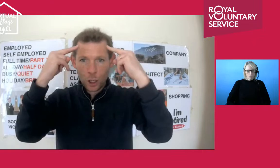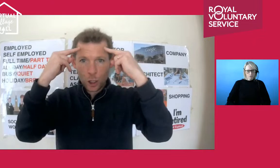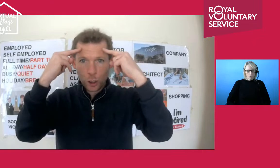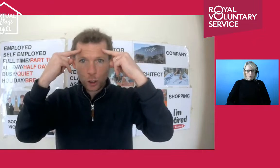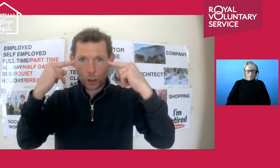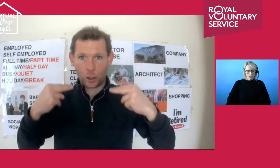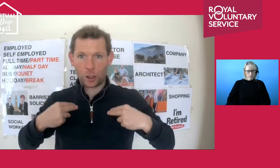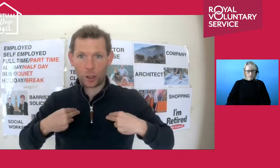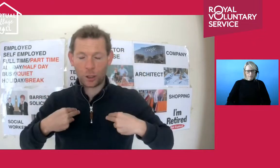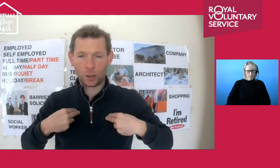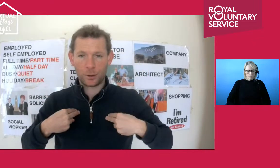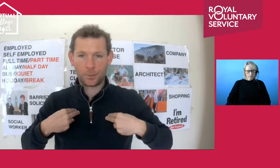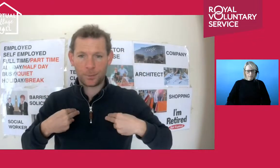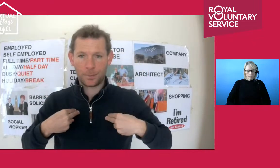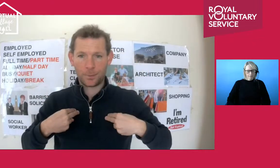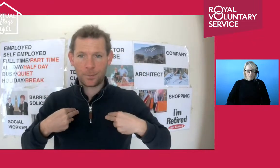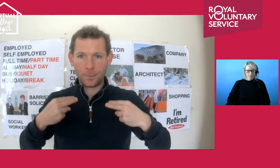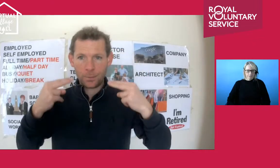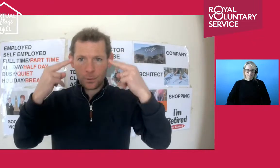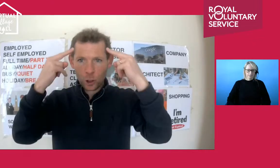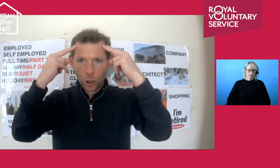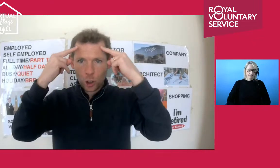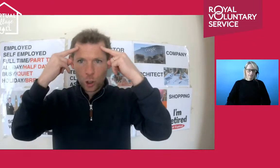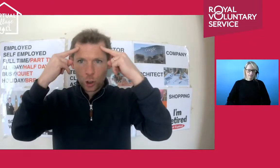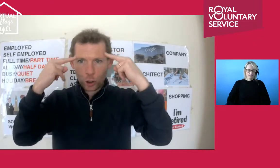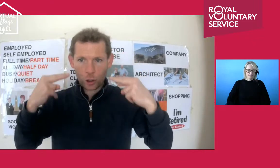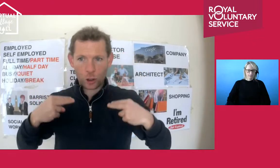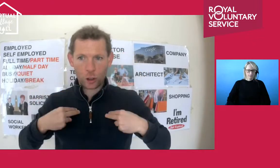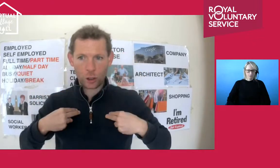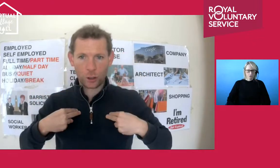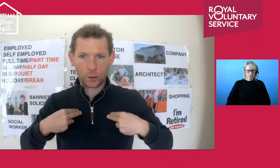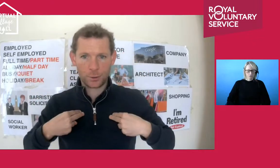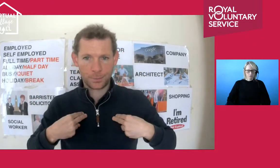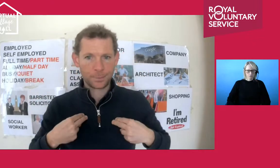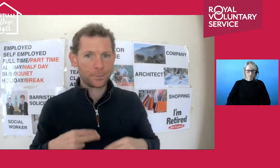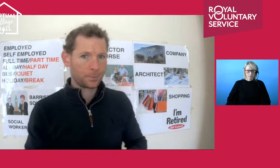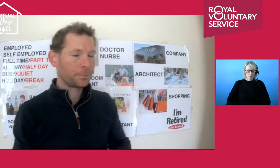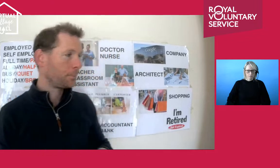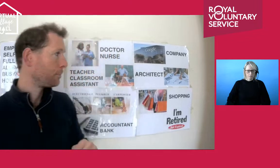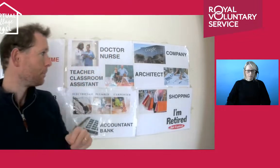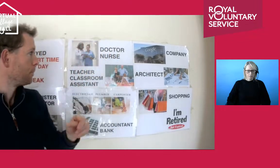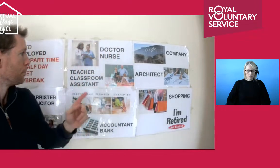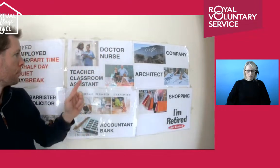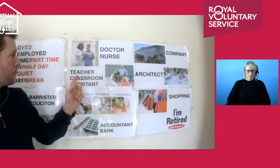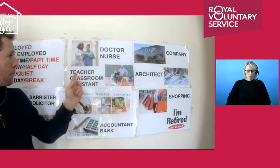So it's two fingers like that. Nurse.